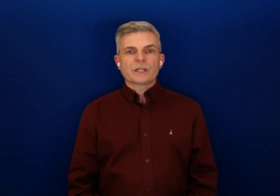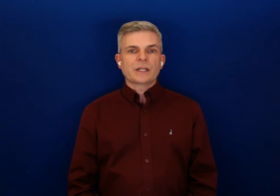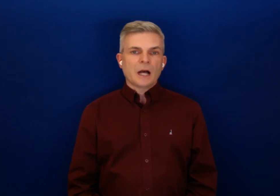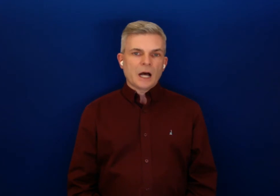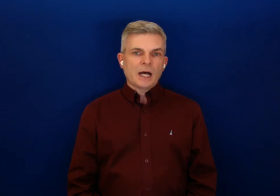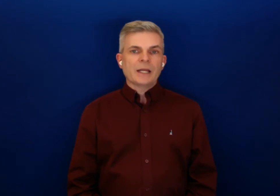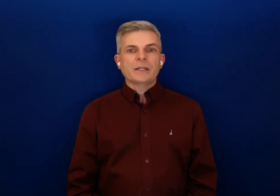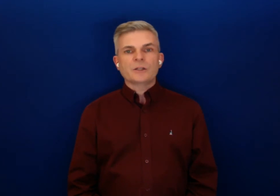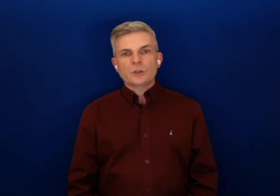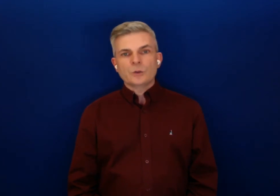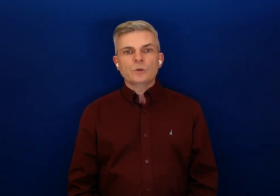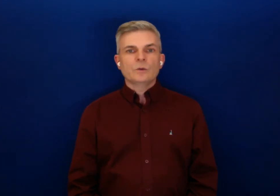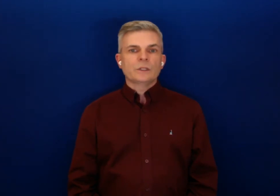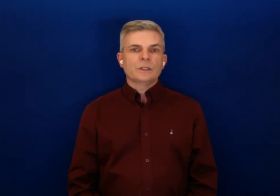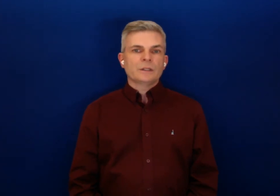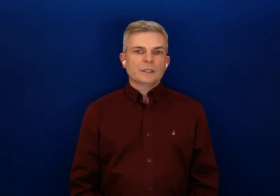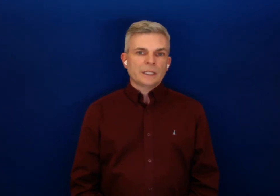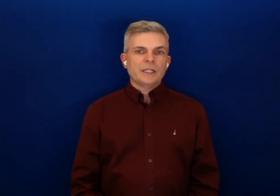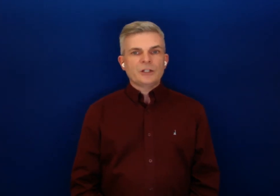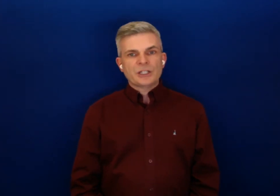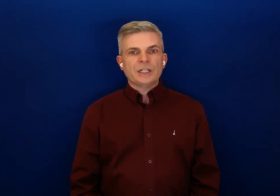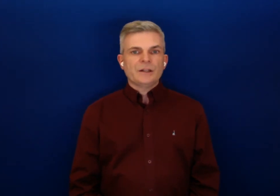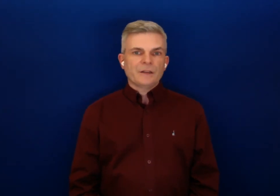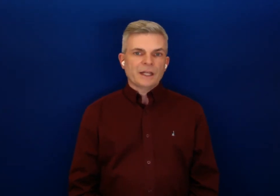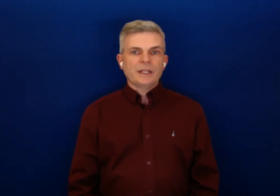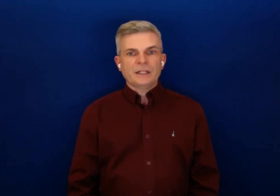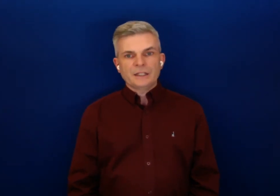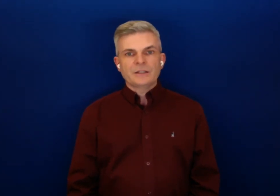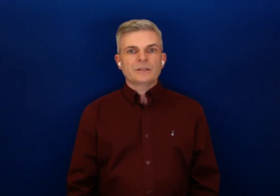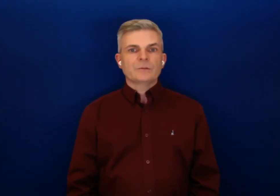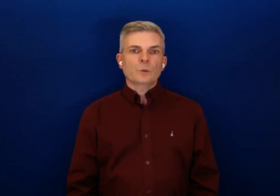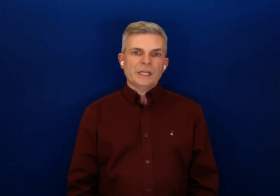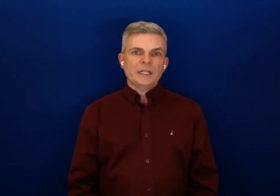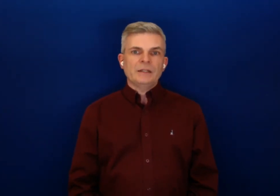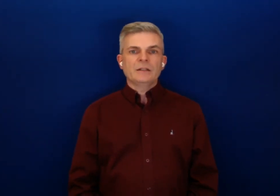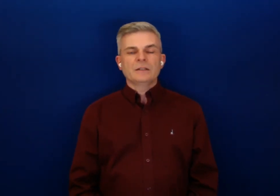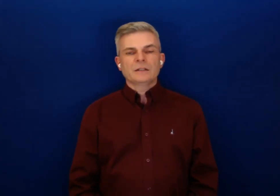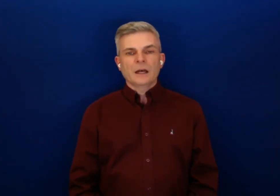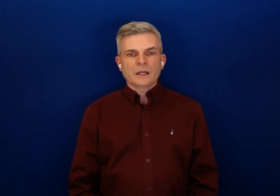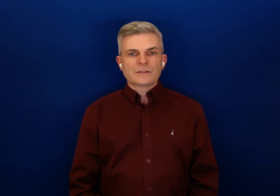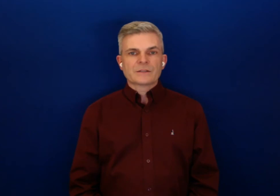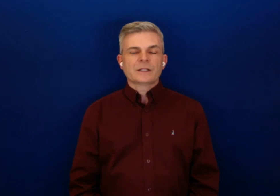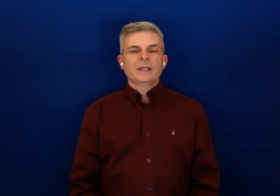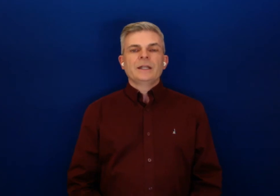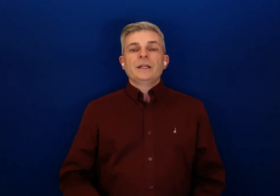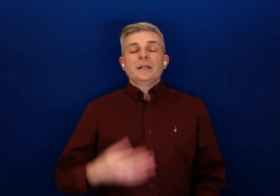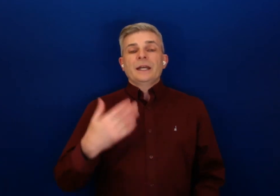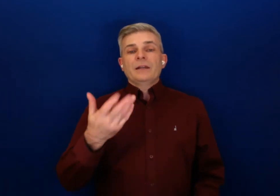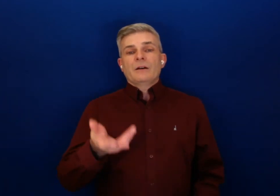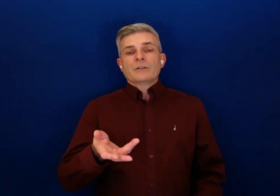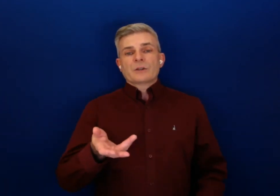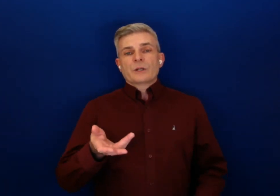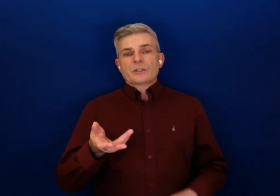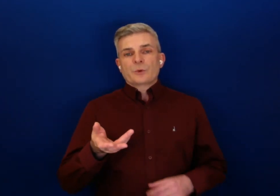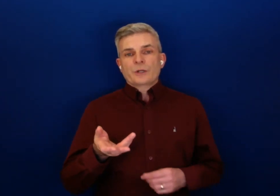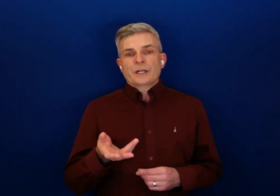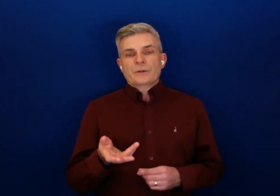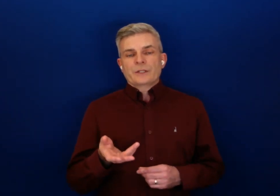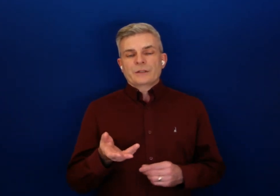saying I, you, he, she, they, it, we, us, and also I should point out that